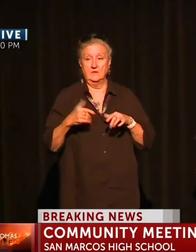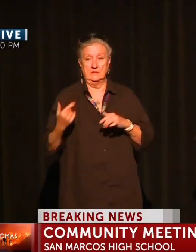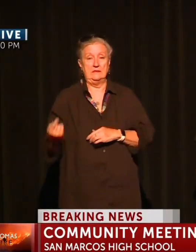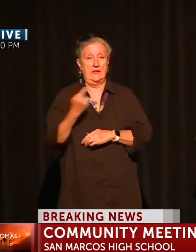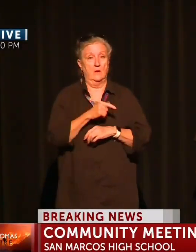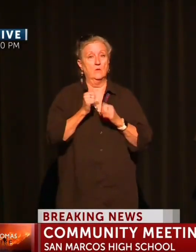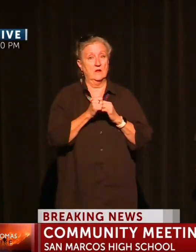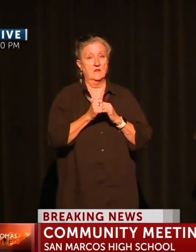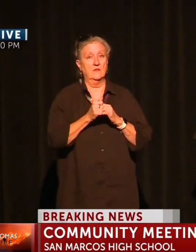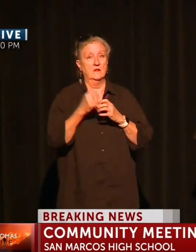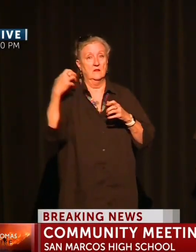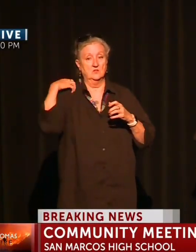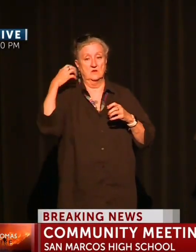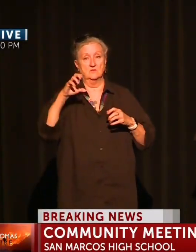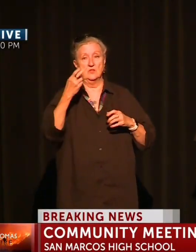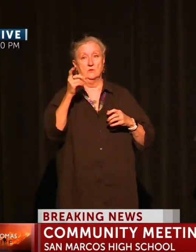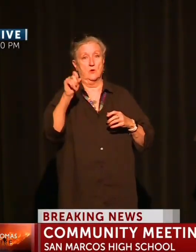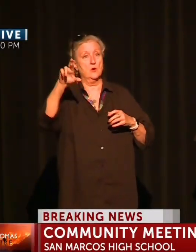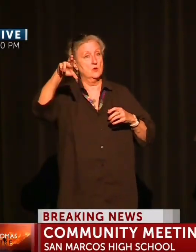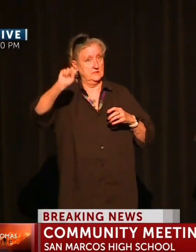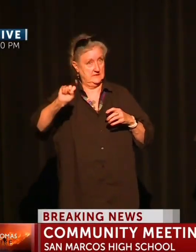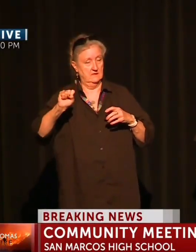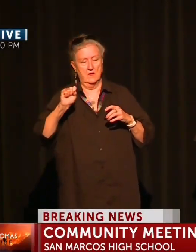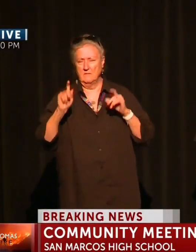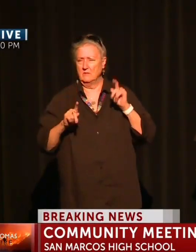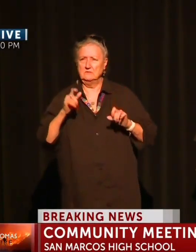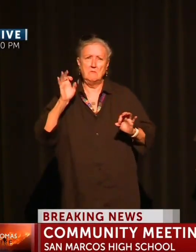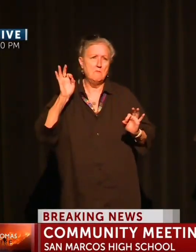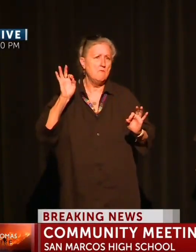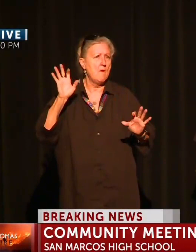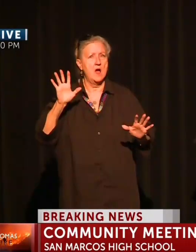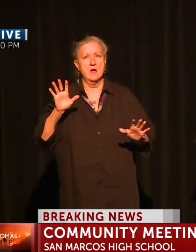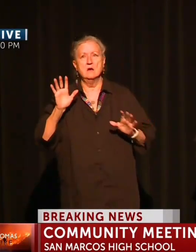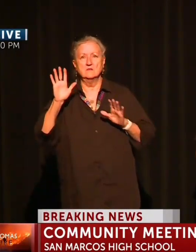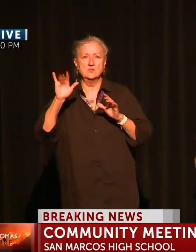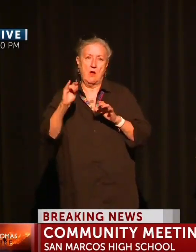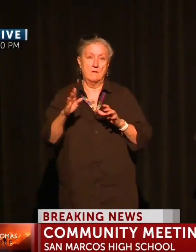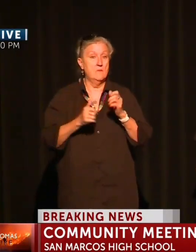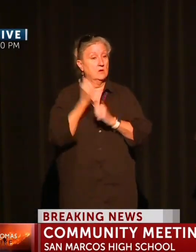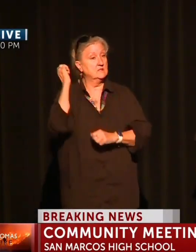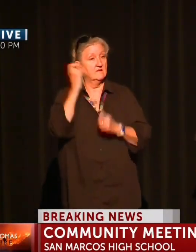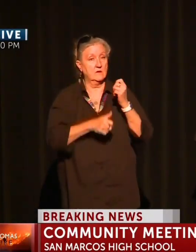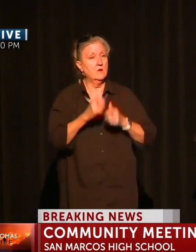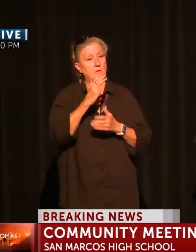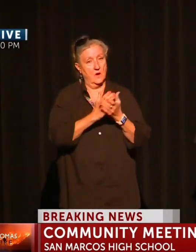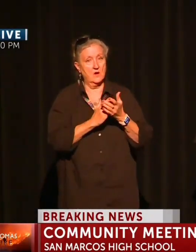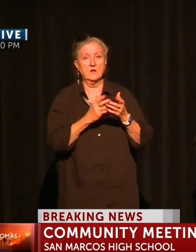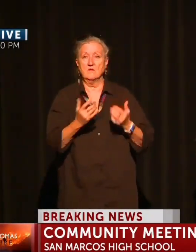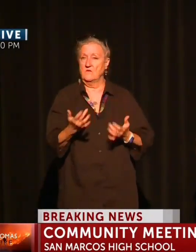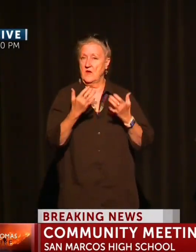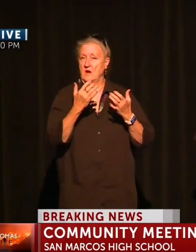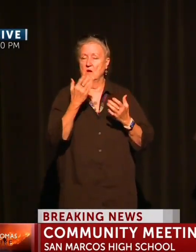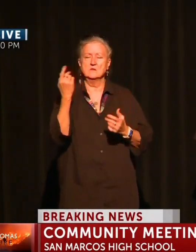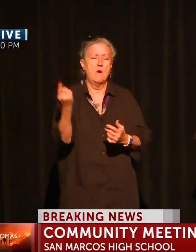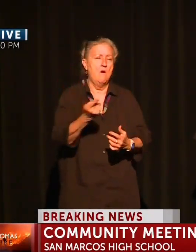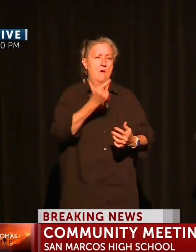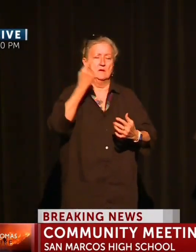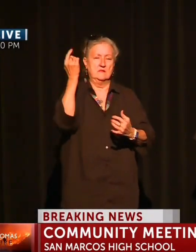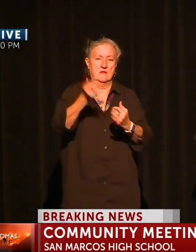with Chief Childers. Folks have done a great job. The most difficult part of the fire is always those